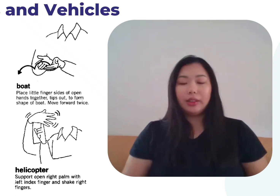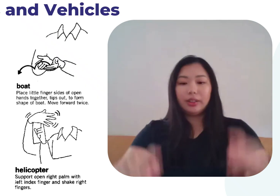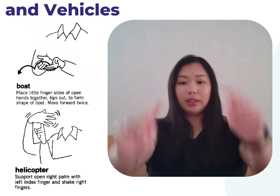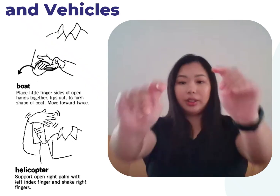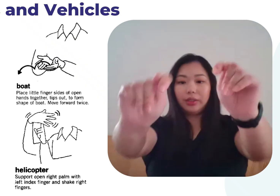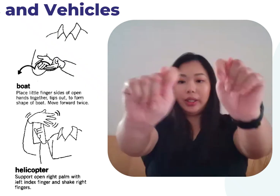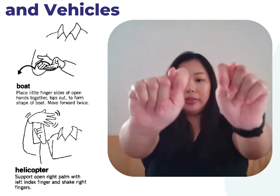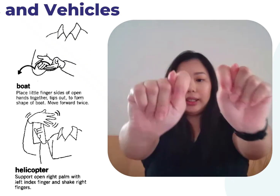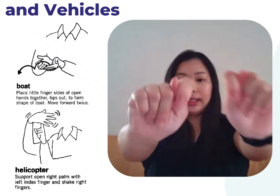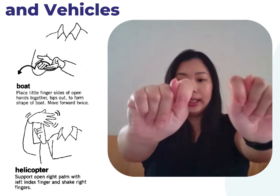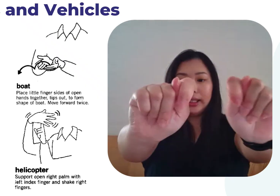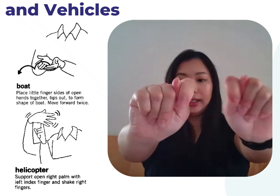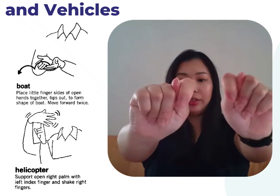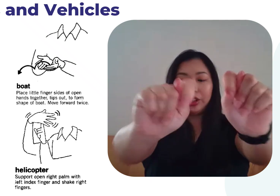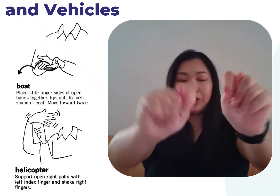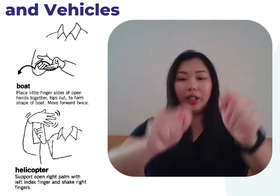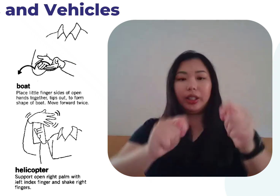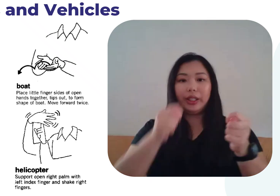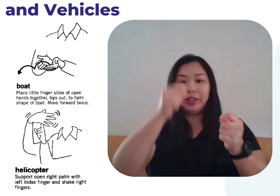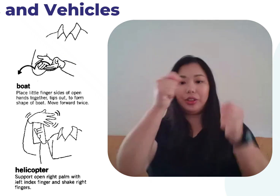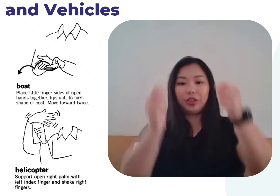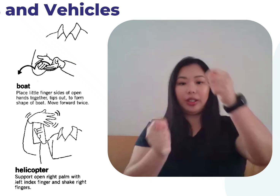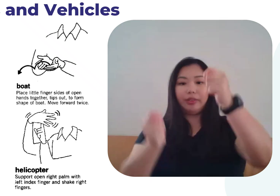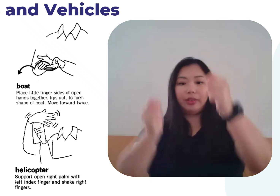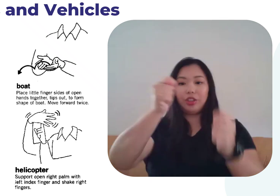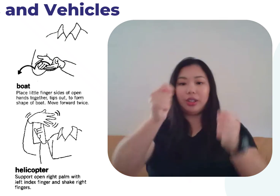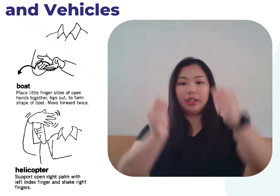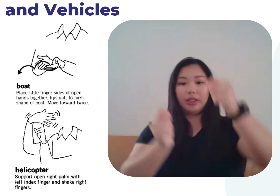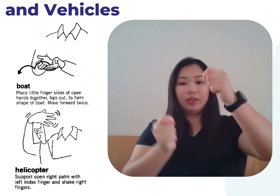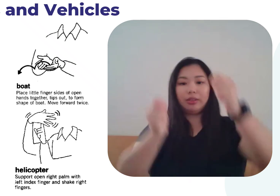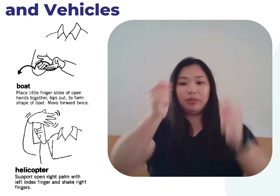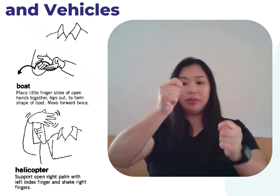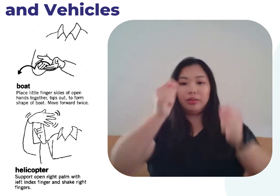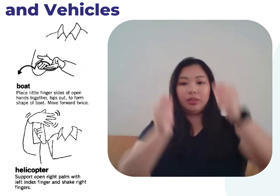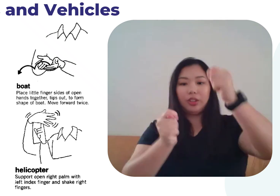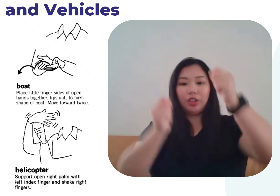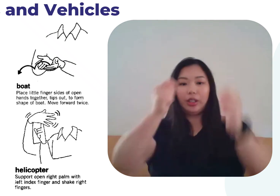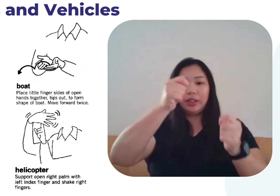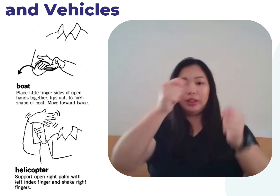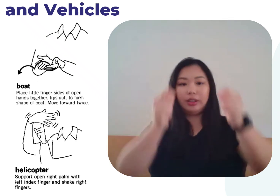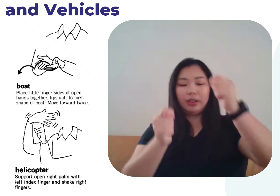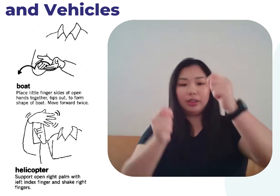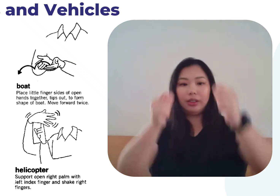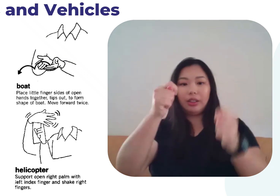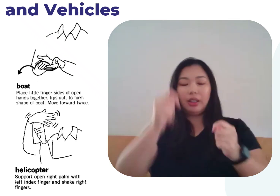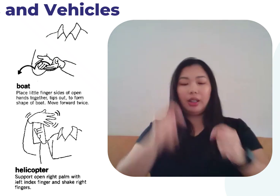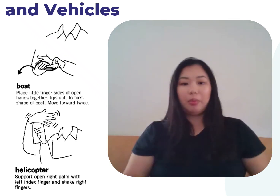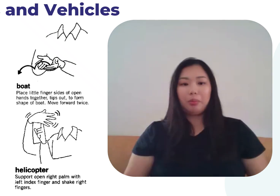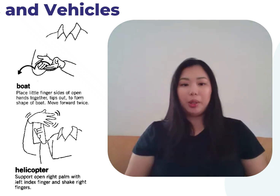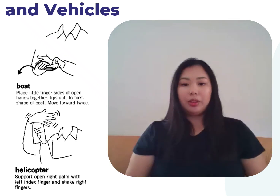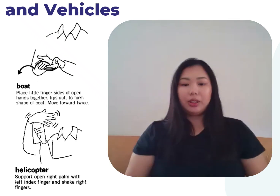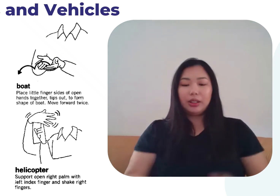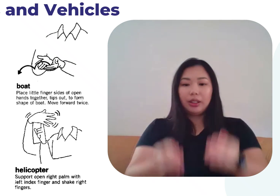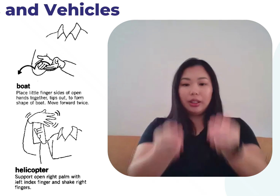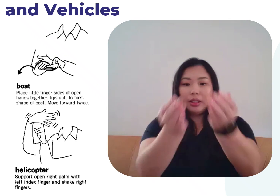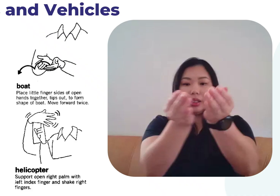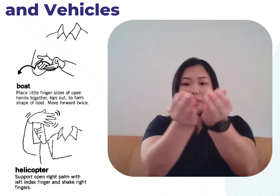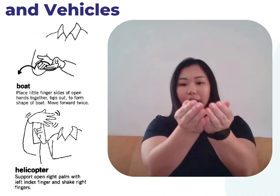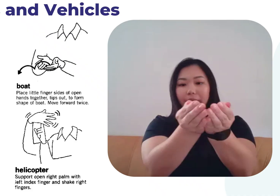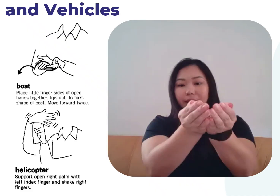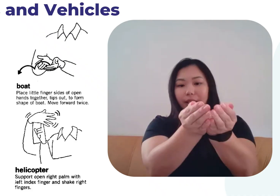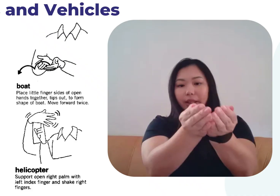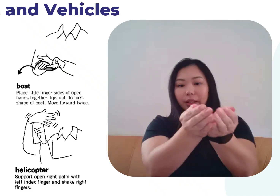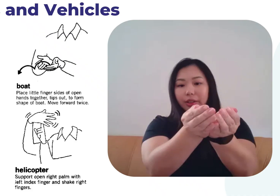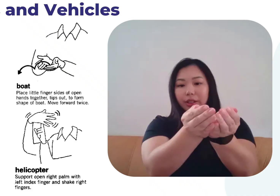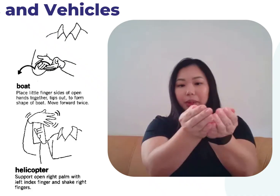Truck, so we have T for truck, and you drive the truck. Truck. Boat, cup